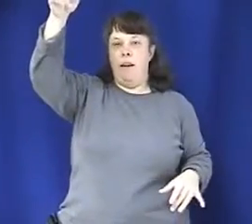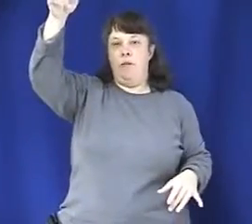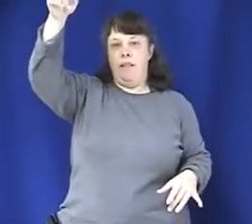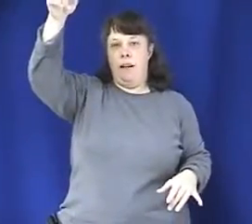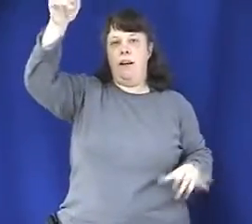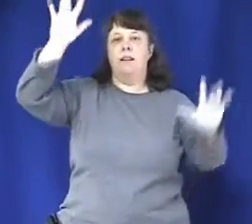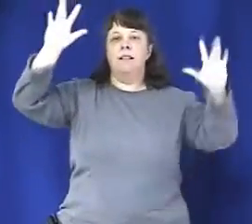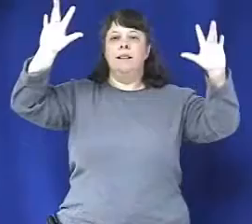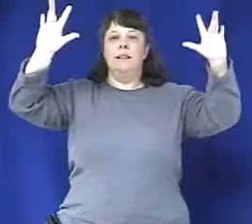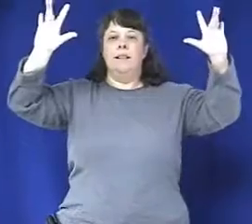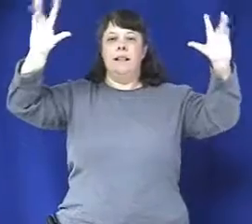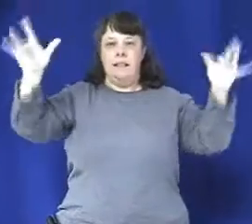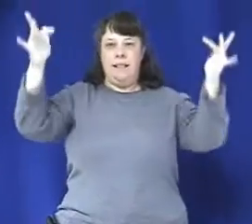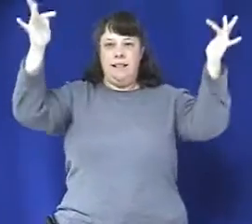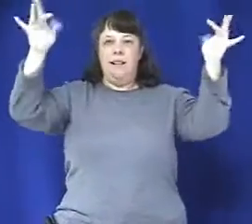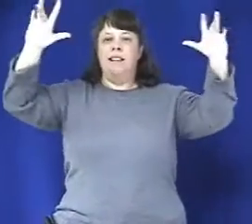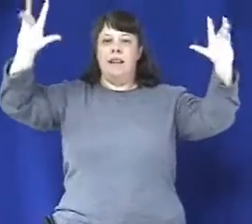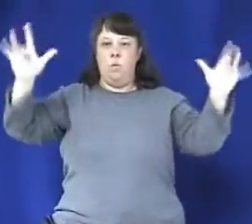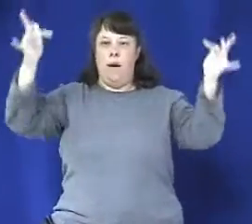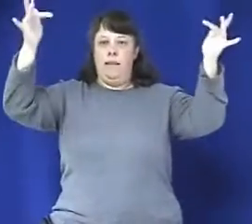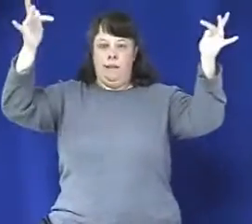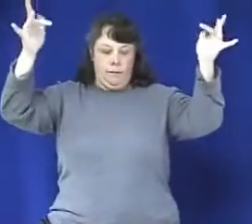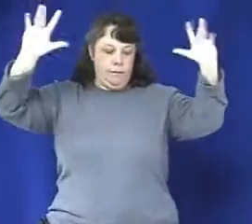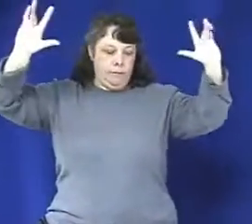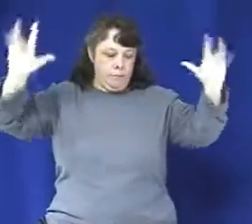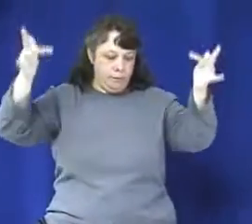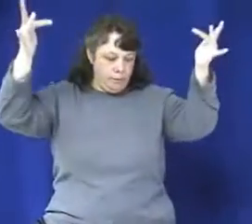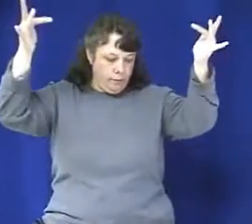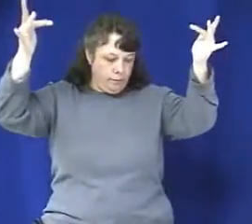thing right there. It's lightweight.